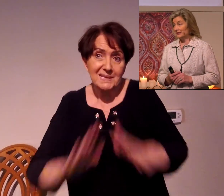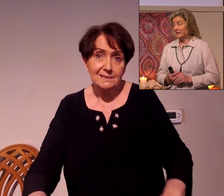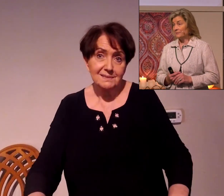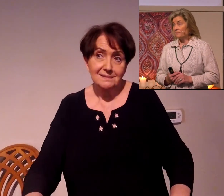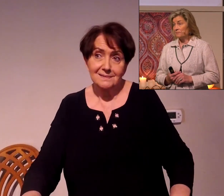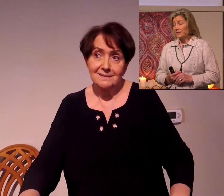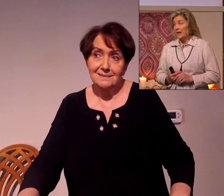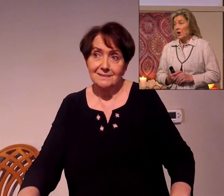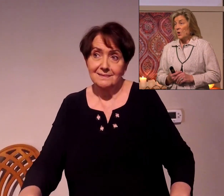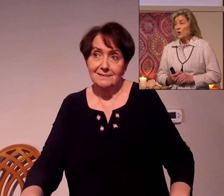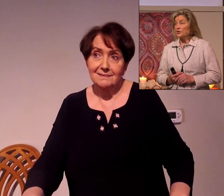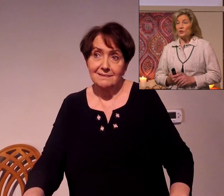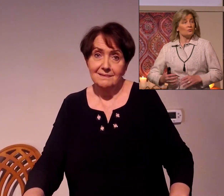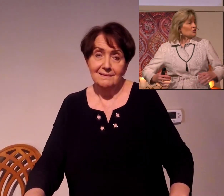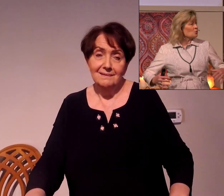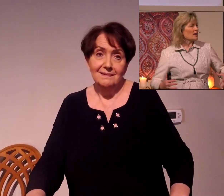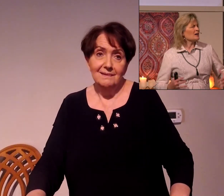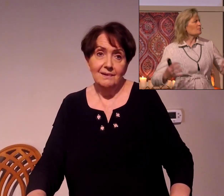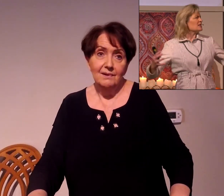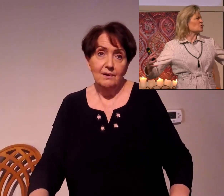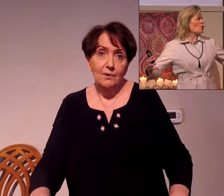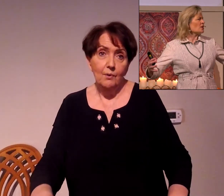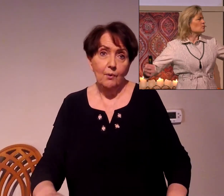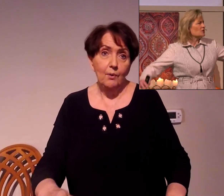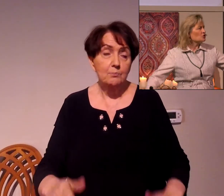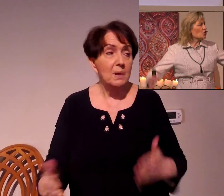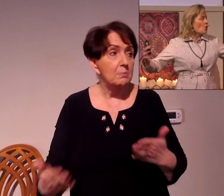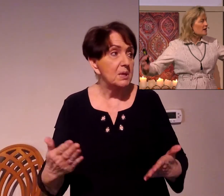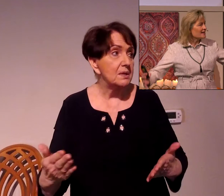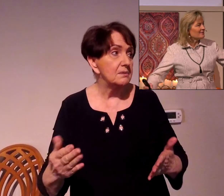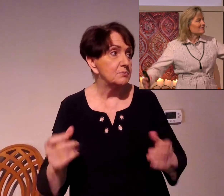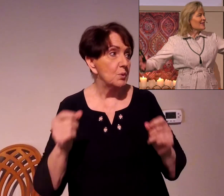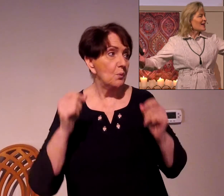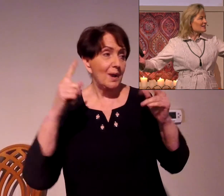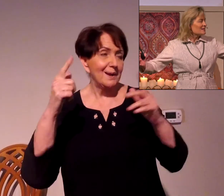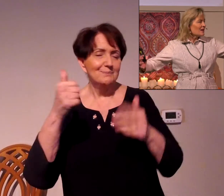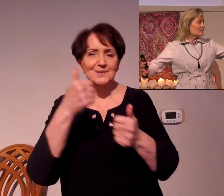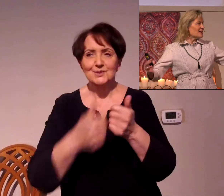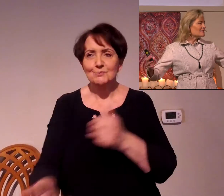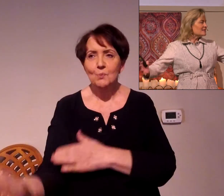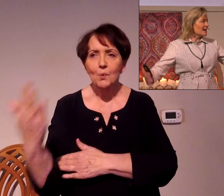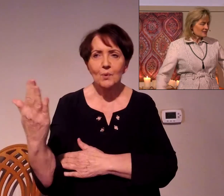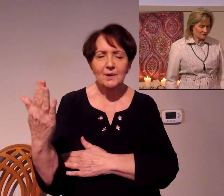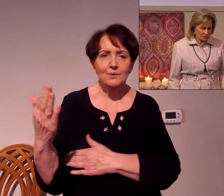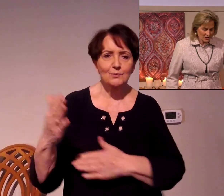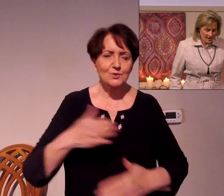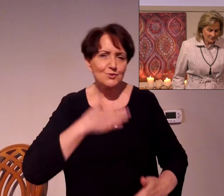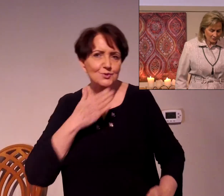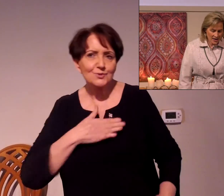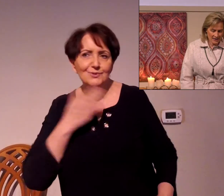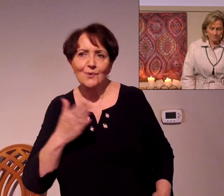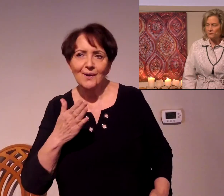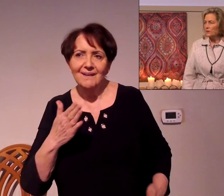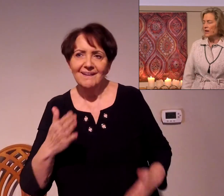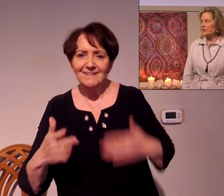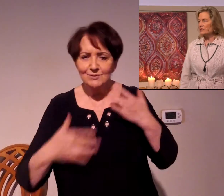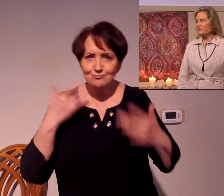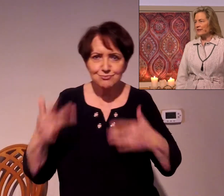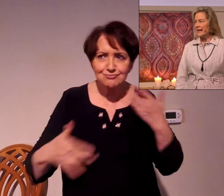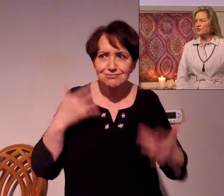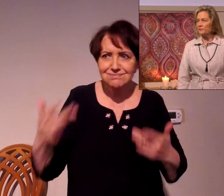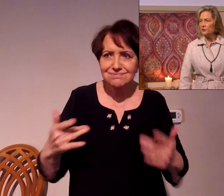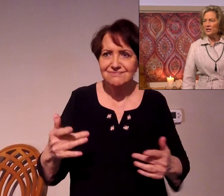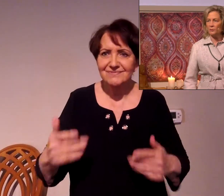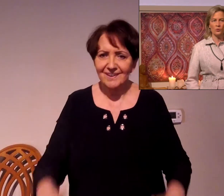yourself. Or to just wake up each morning with joy and zest for life, right? Maybe